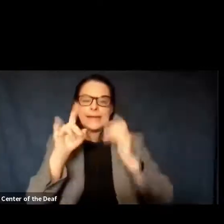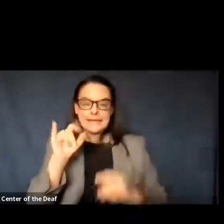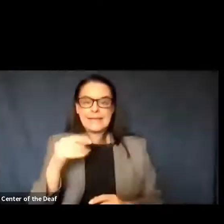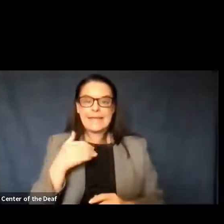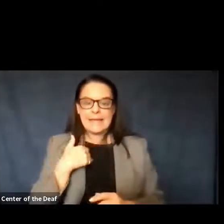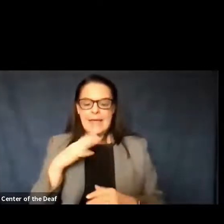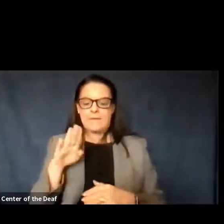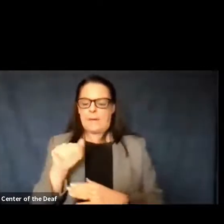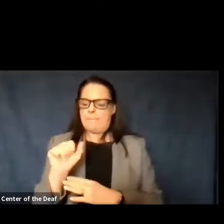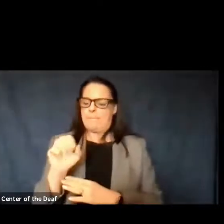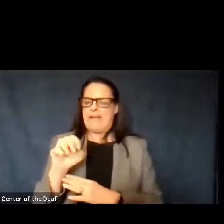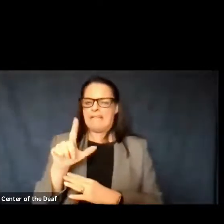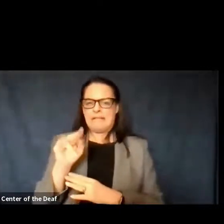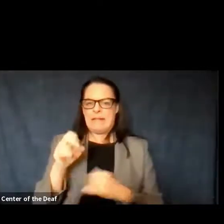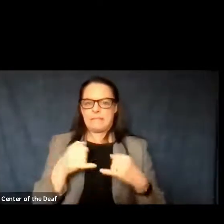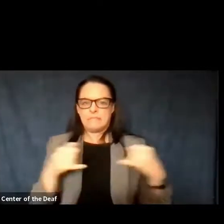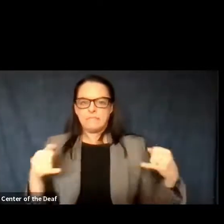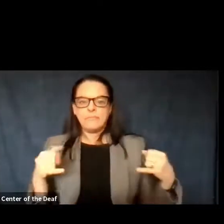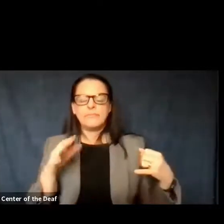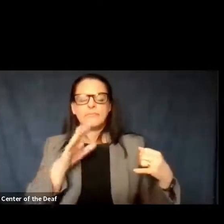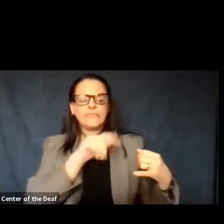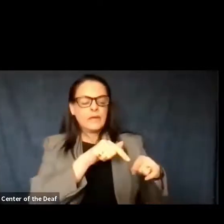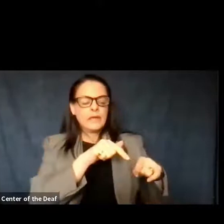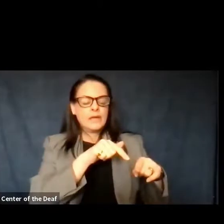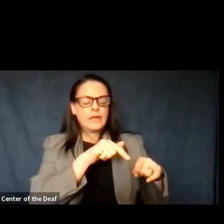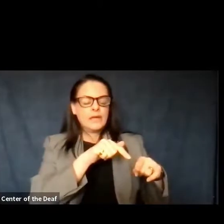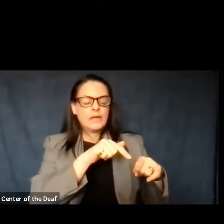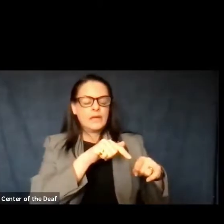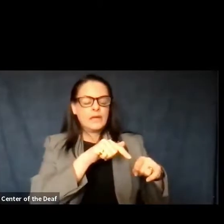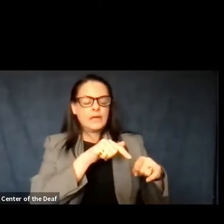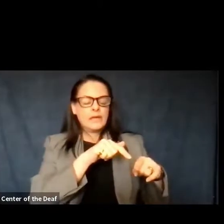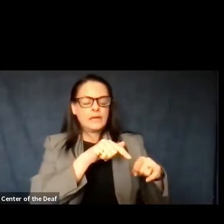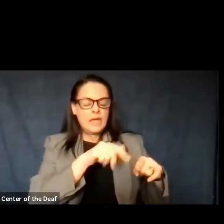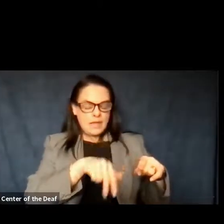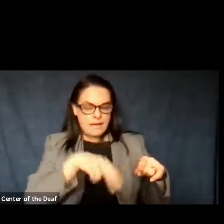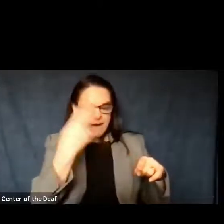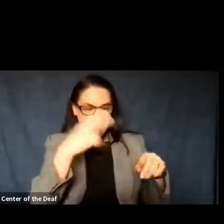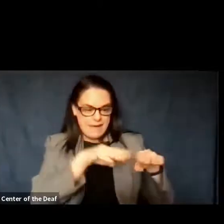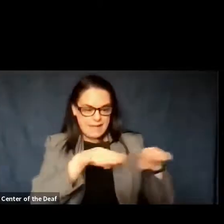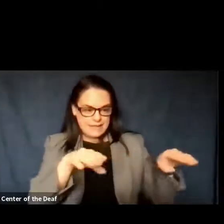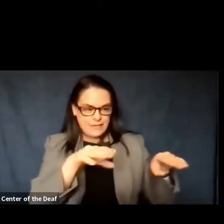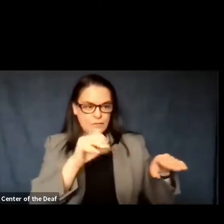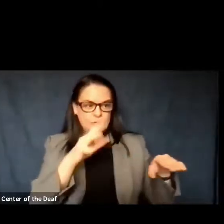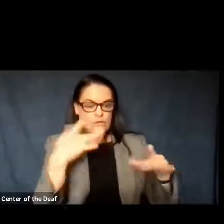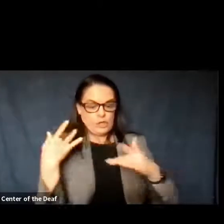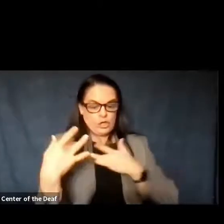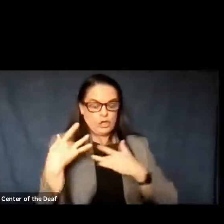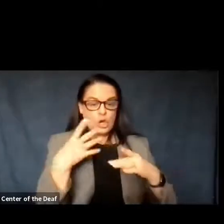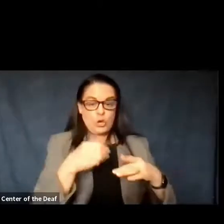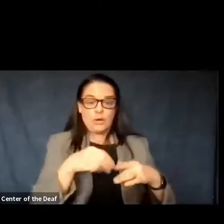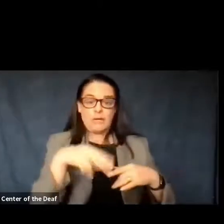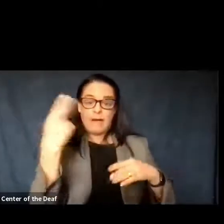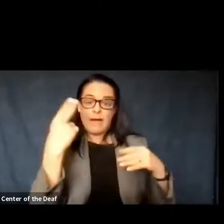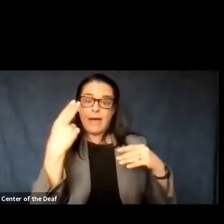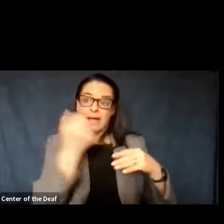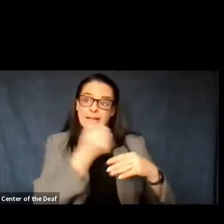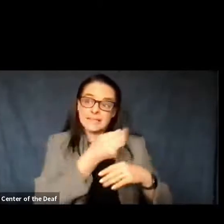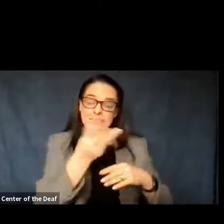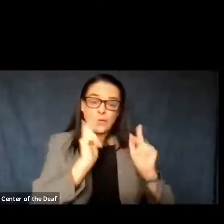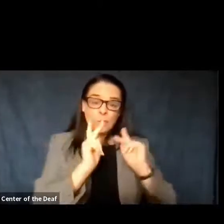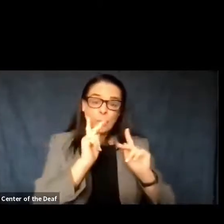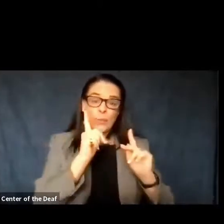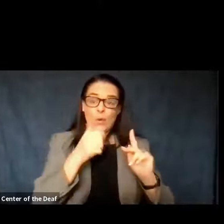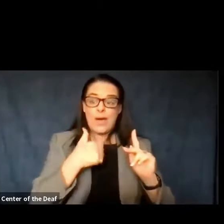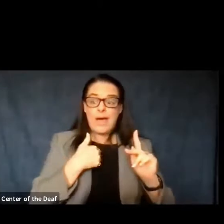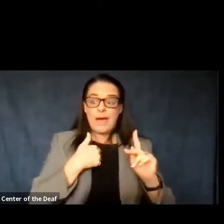of high issue or concern and high levels of folks that have mental health conditions